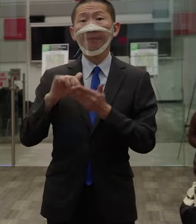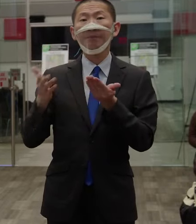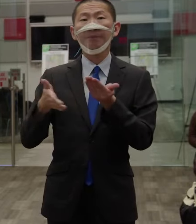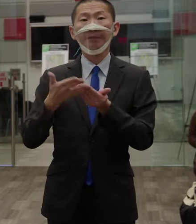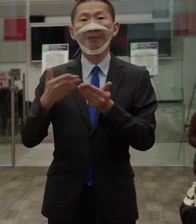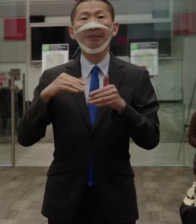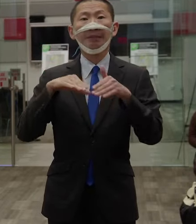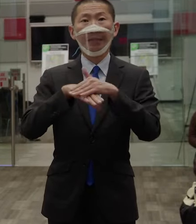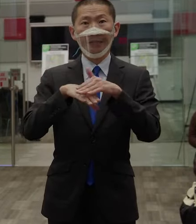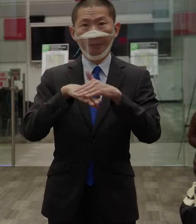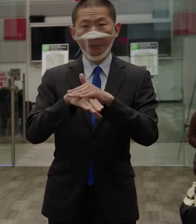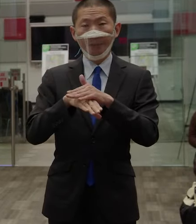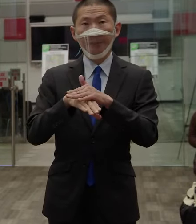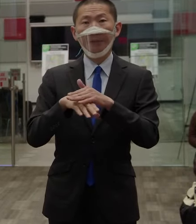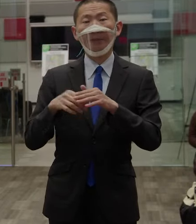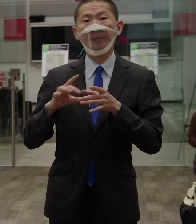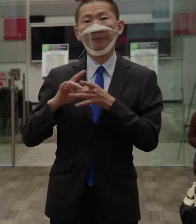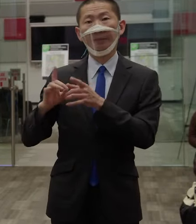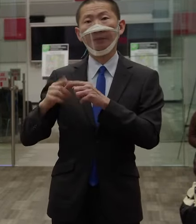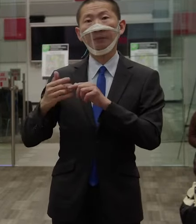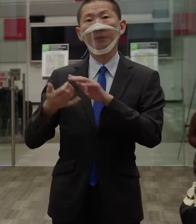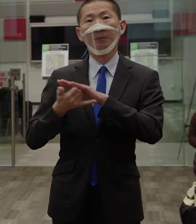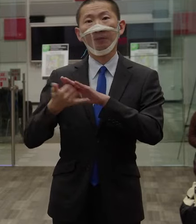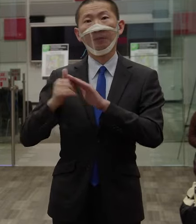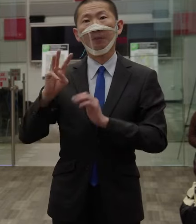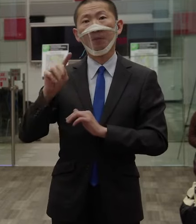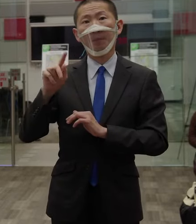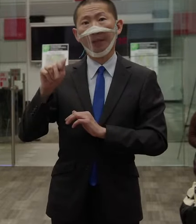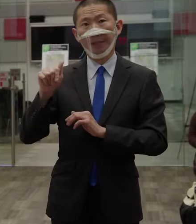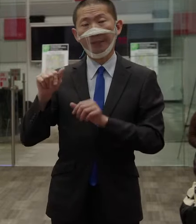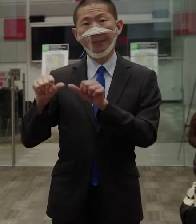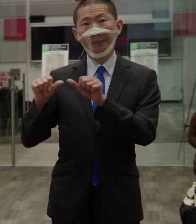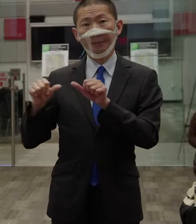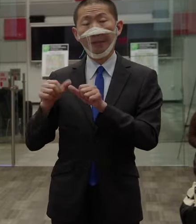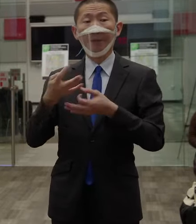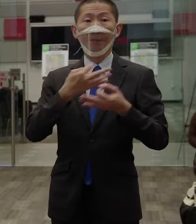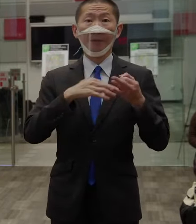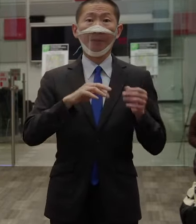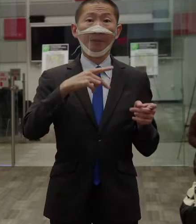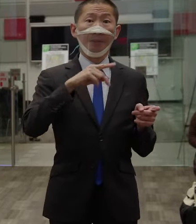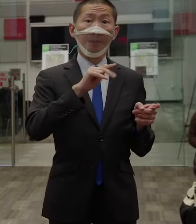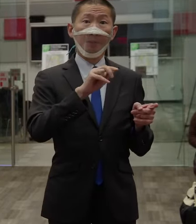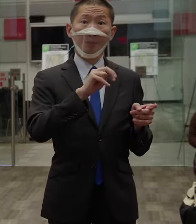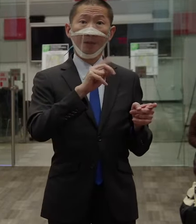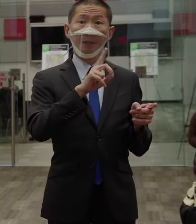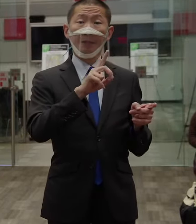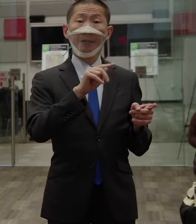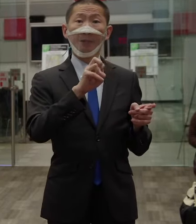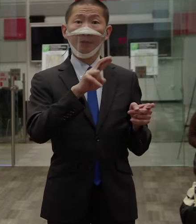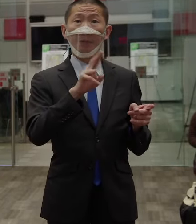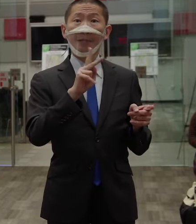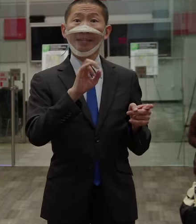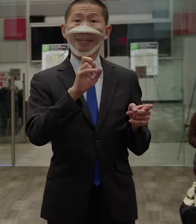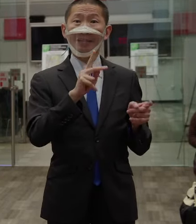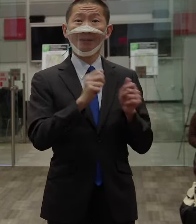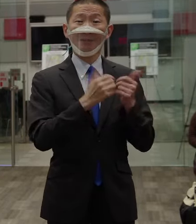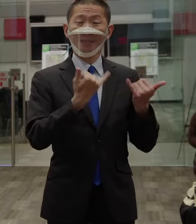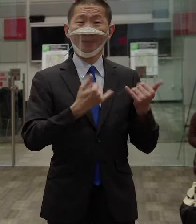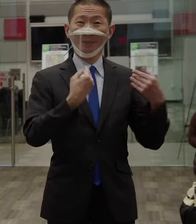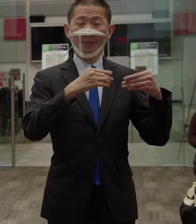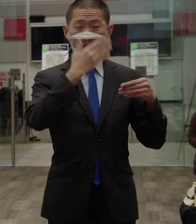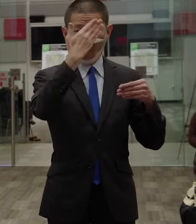easily accessible on the WMATA site. Replacing the Parkland Turner kiosk with its current